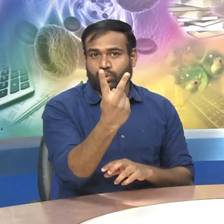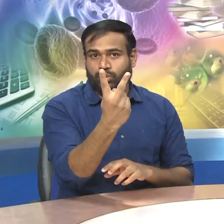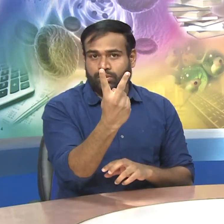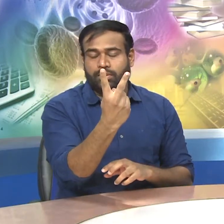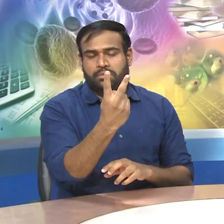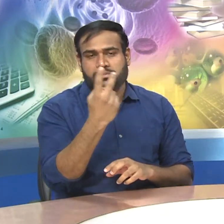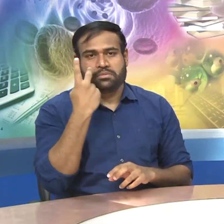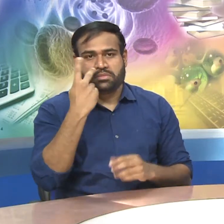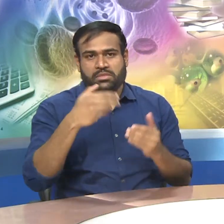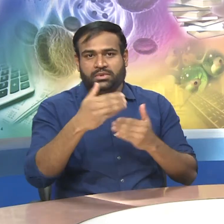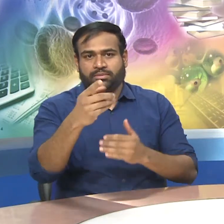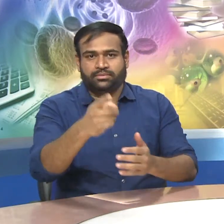unicameralization,